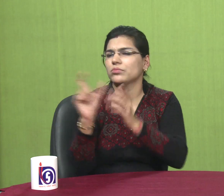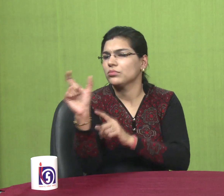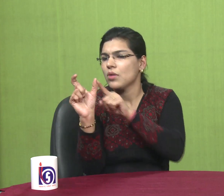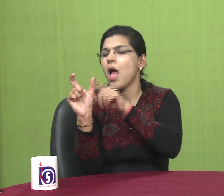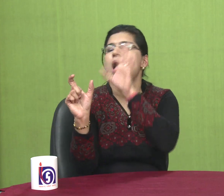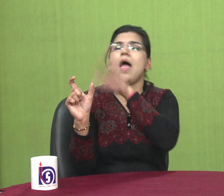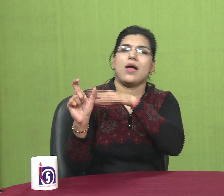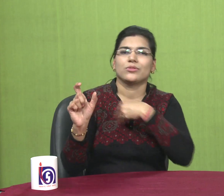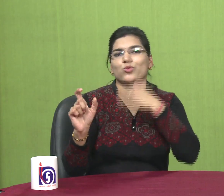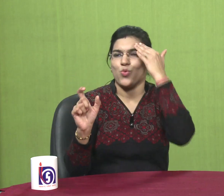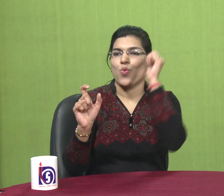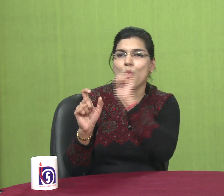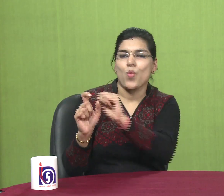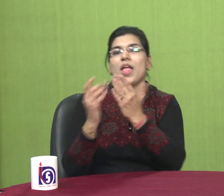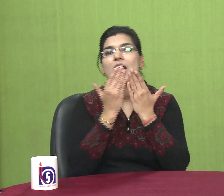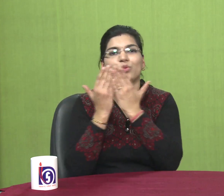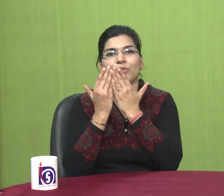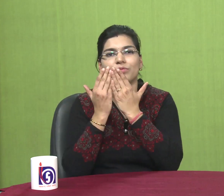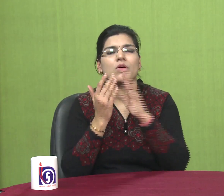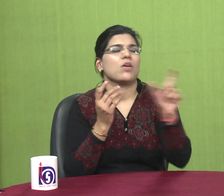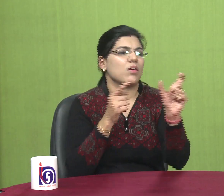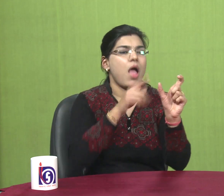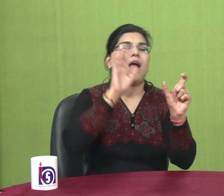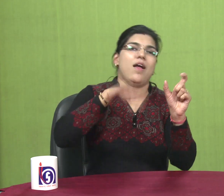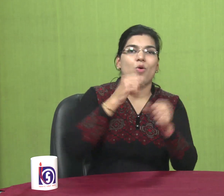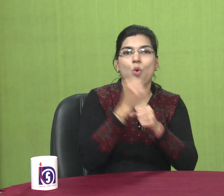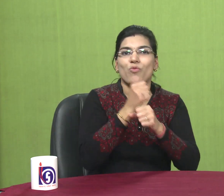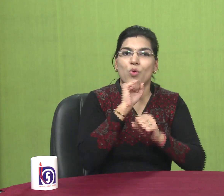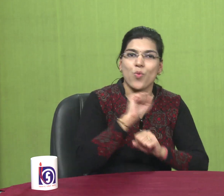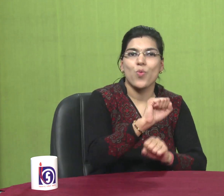is the learning that will help you to find out.